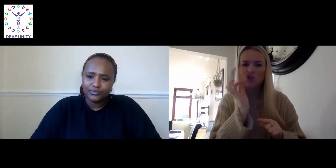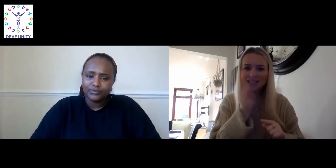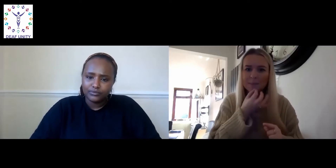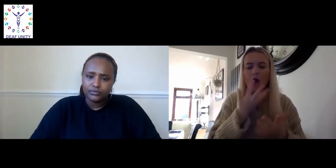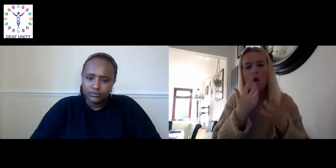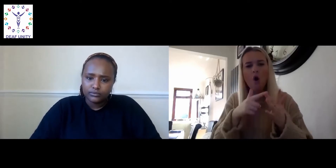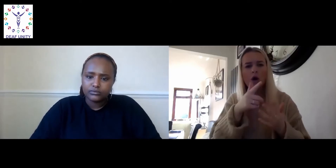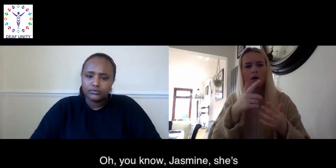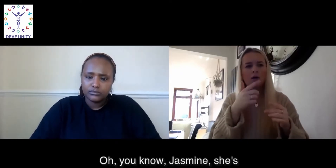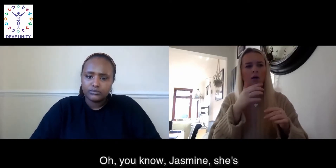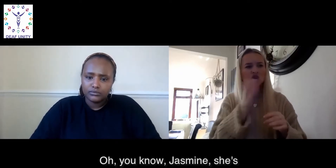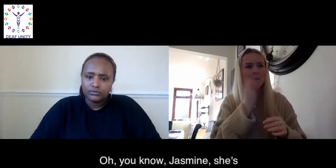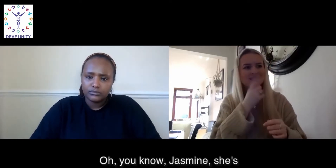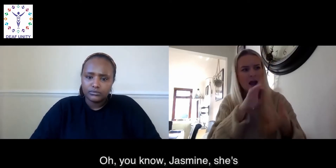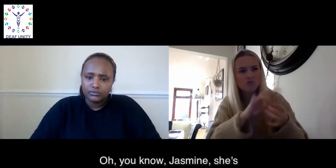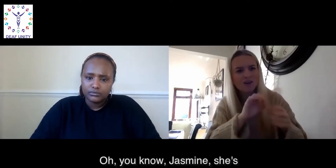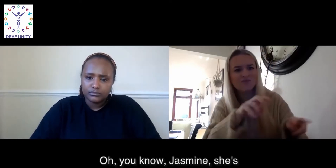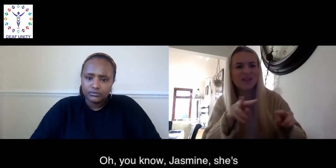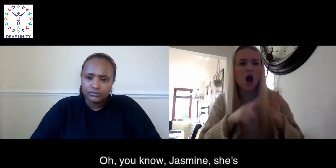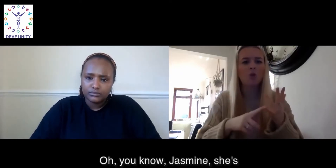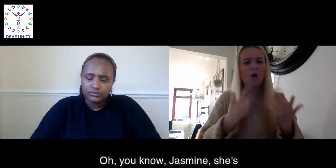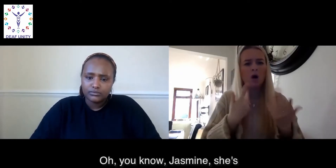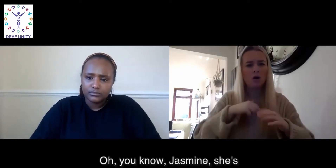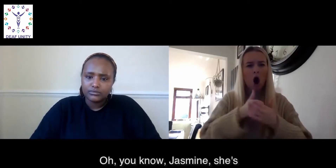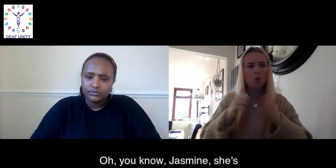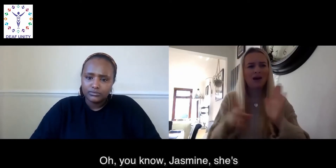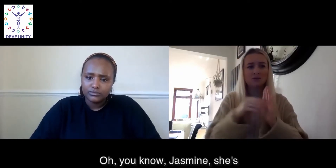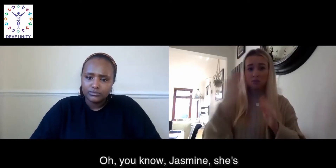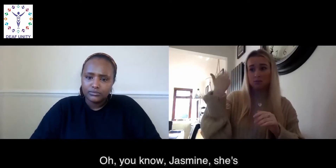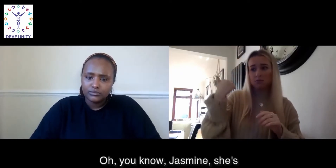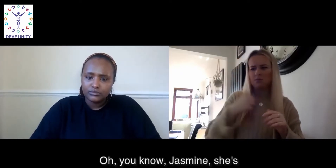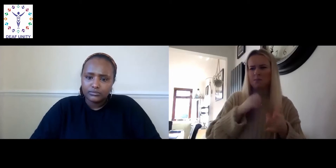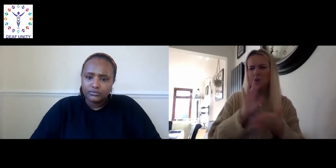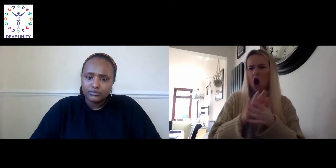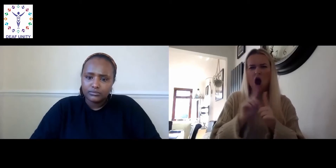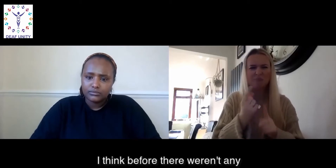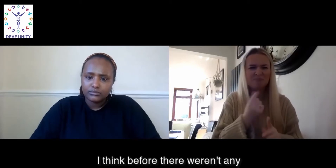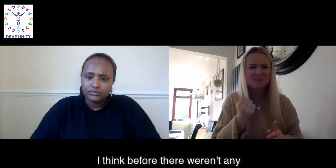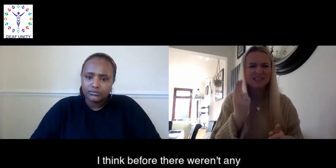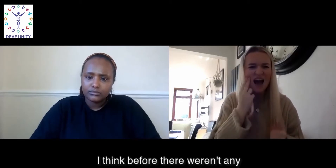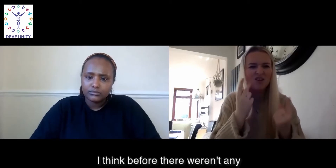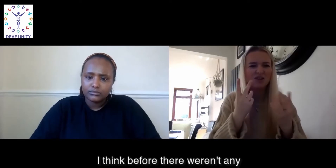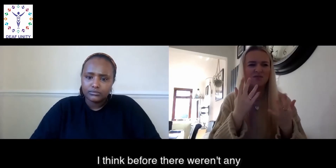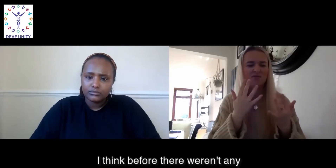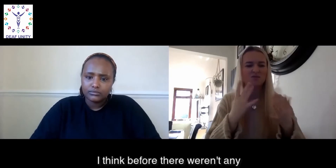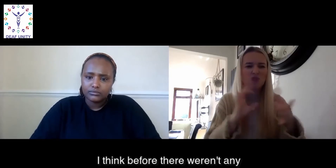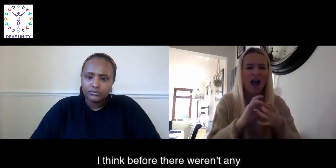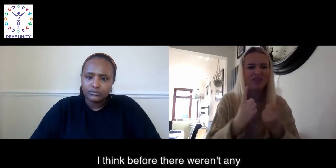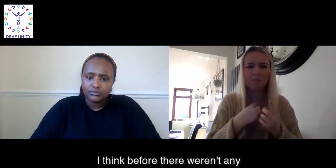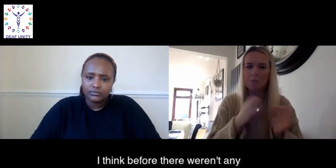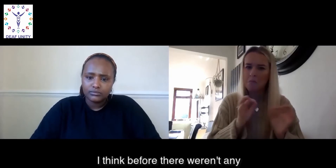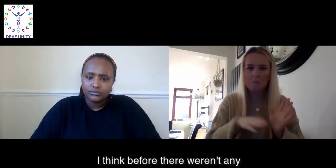sort of spreads. Oh, you know Jasmine, she's got really relatable videos. I think before there weren't any vlogs on